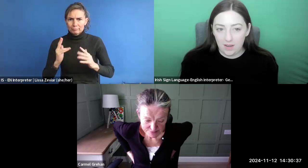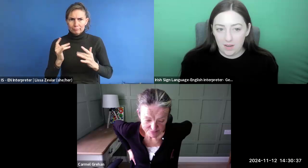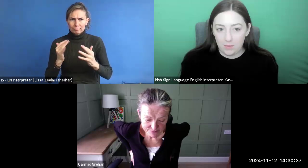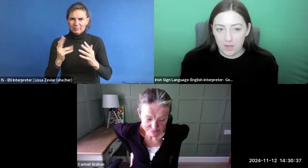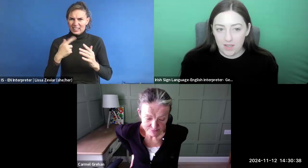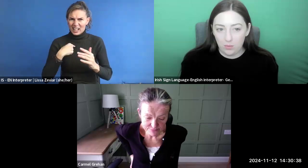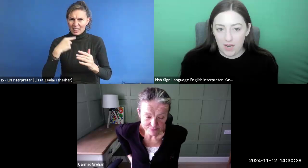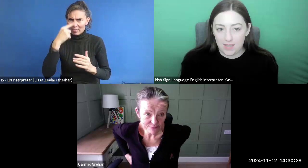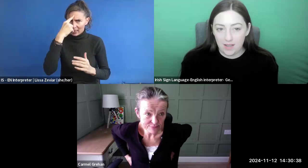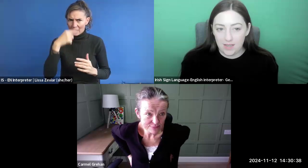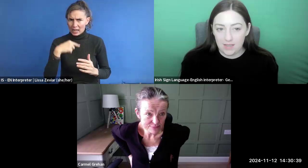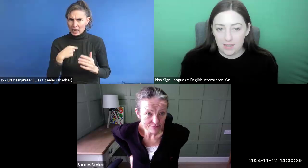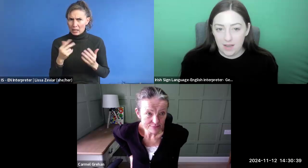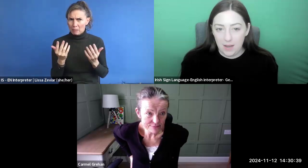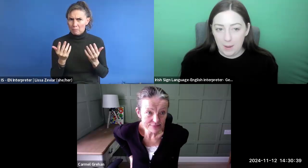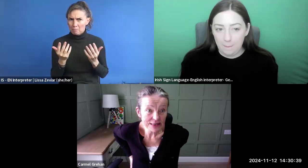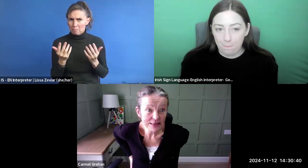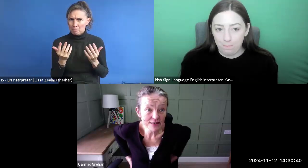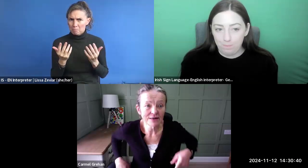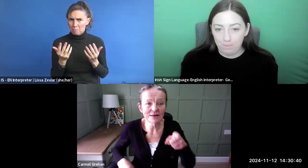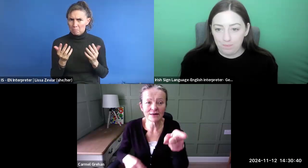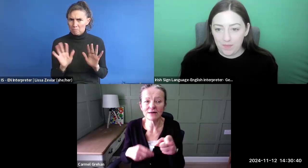back. I might just have one last slide.